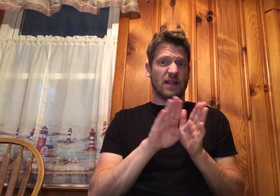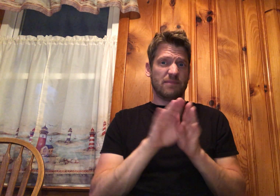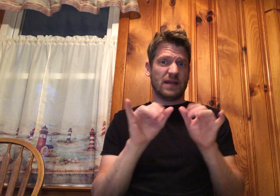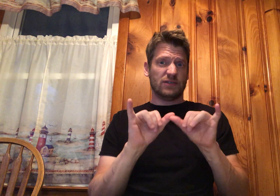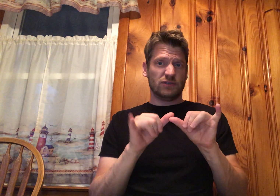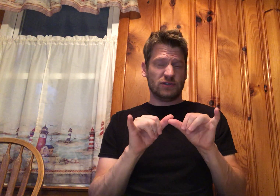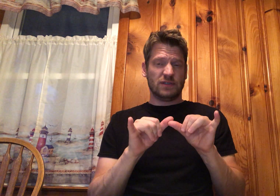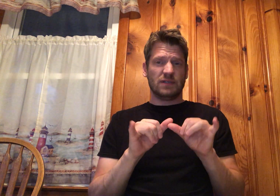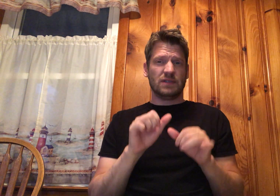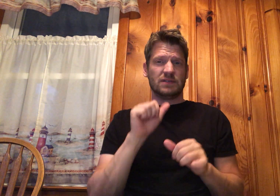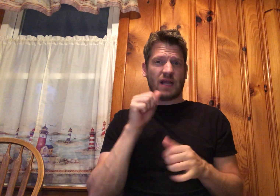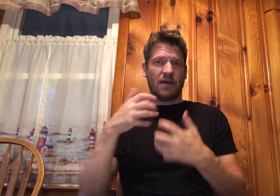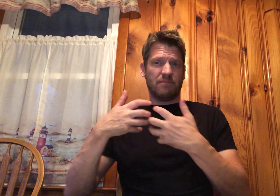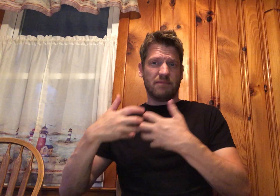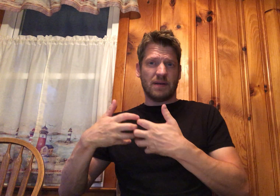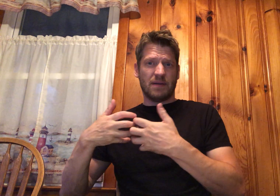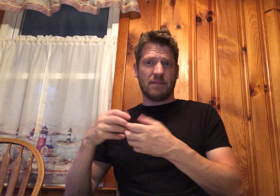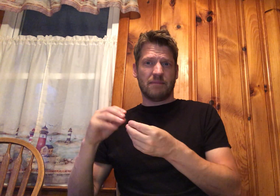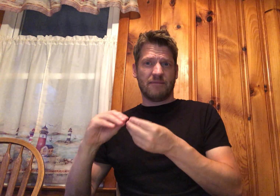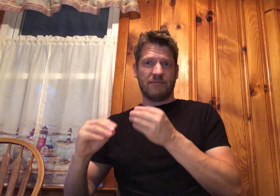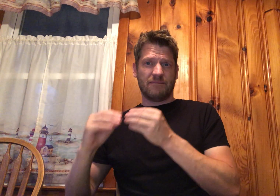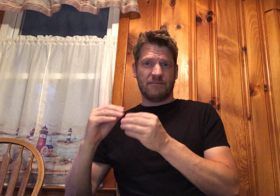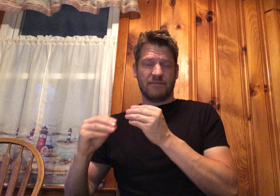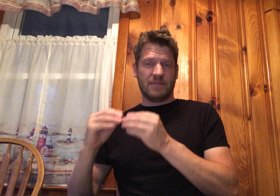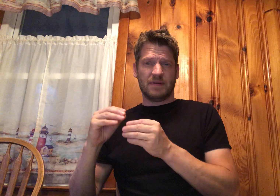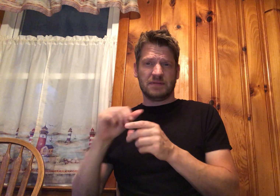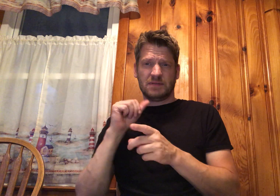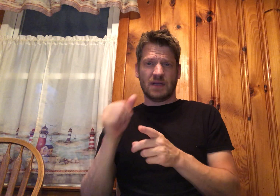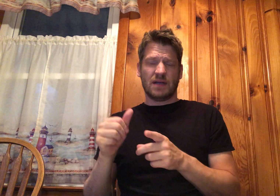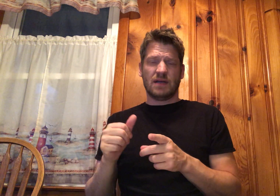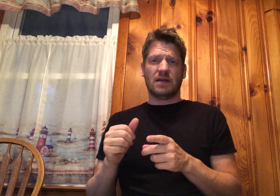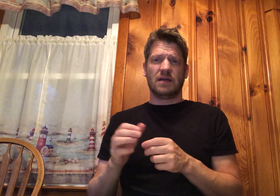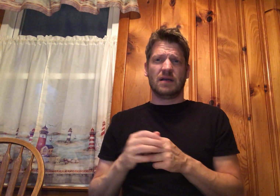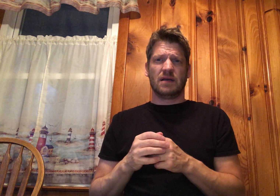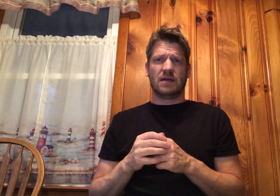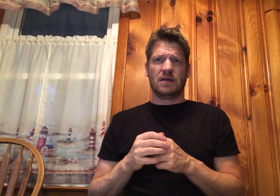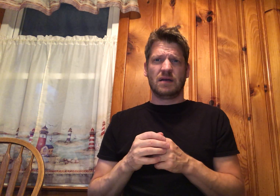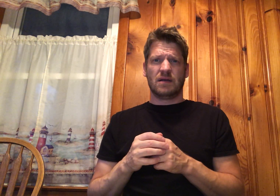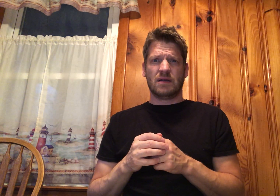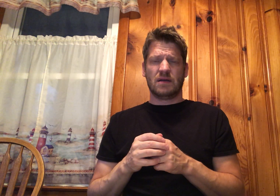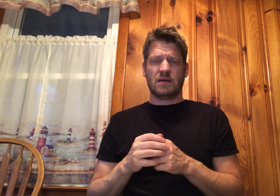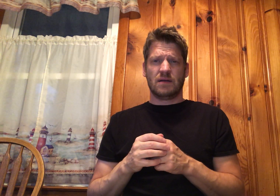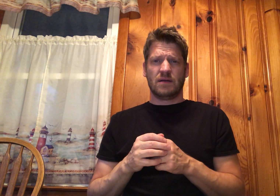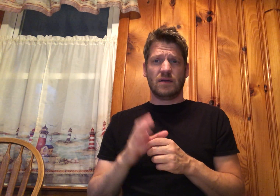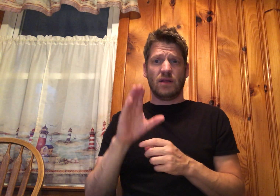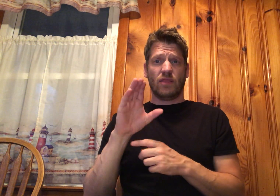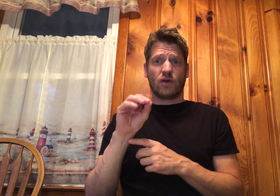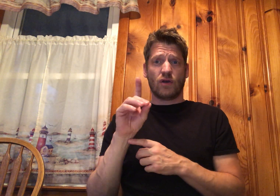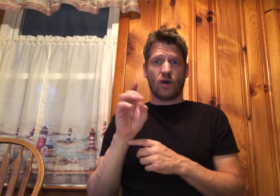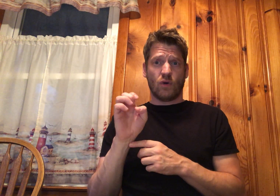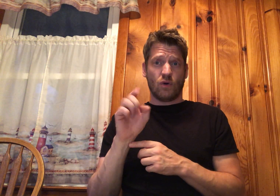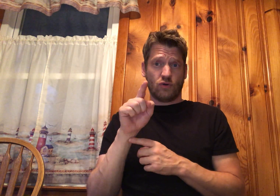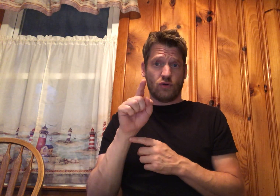software it's just a code you are writing. Whatever you are writing, that is going to be implemented. That should be a